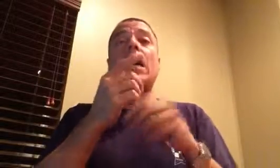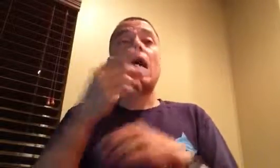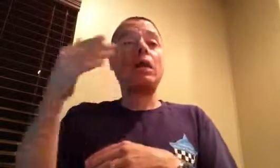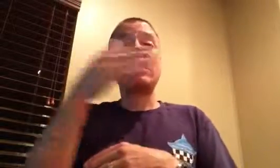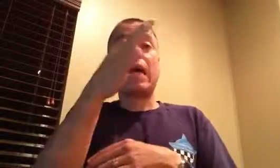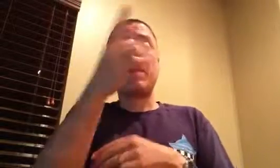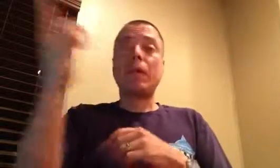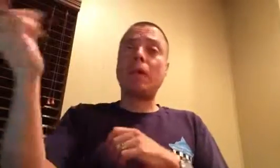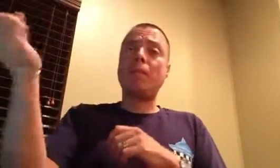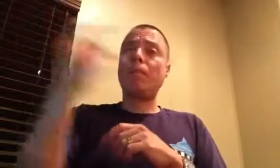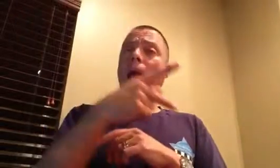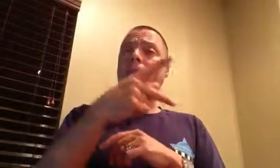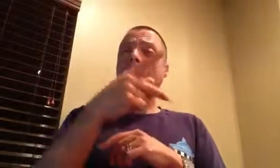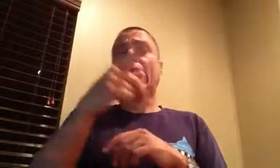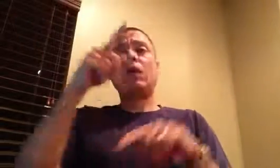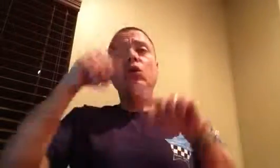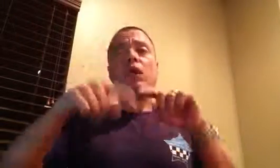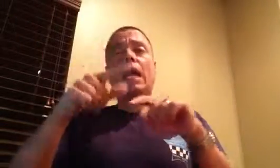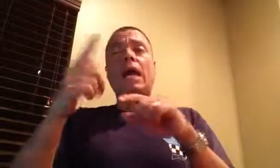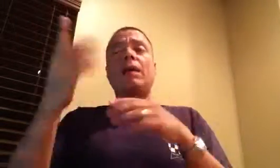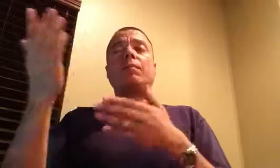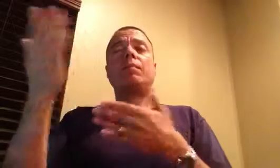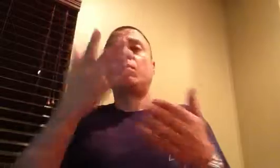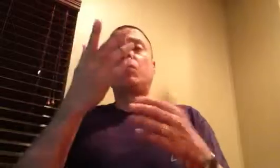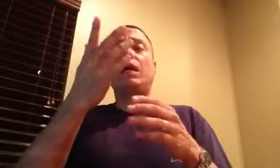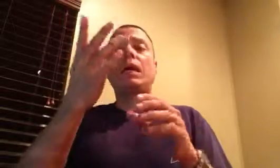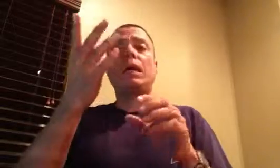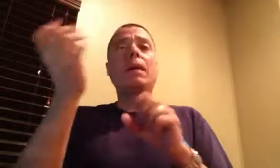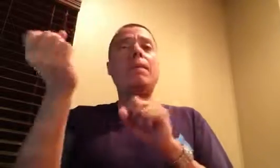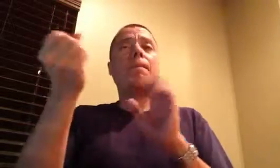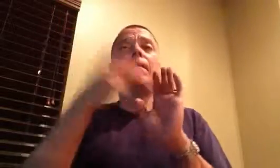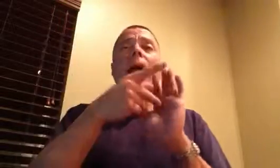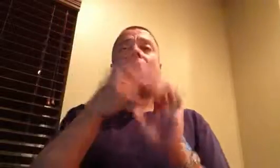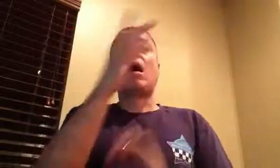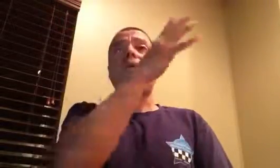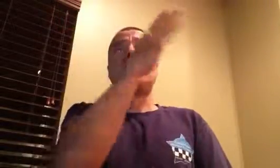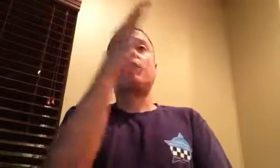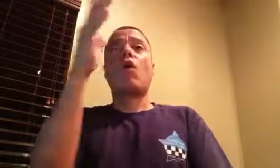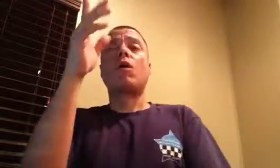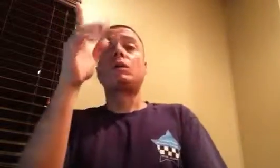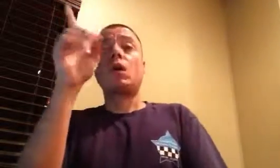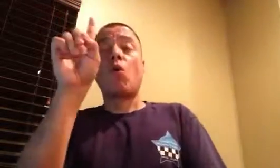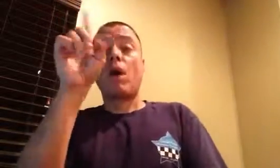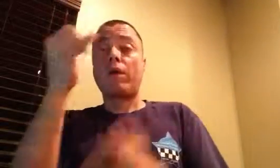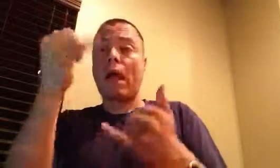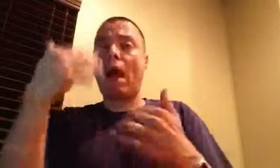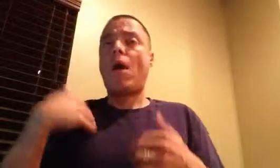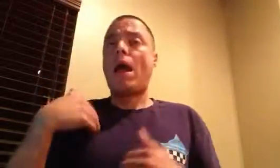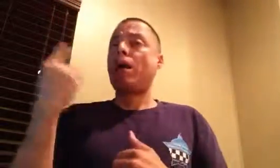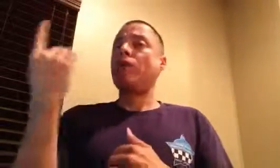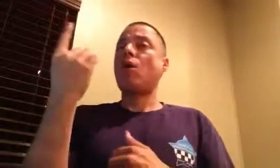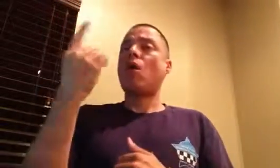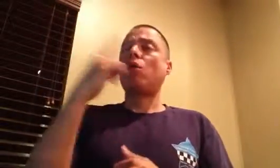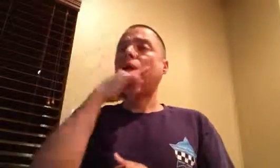that once grew where there is now a desert. If you don't know how to fix it, please stop